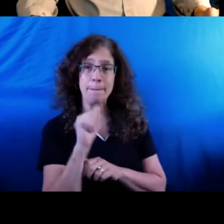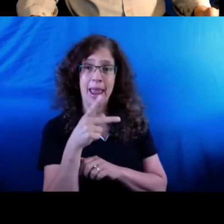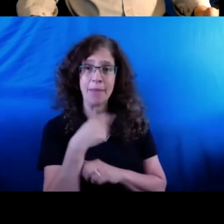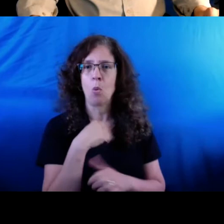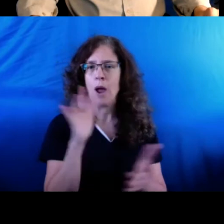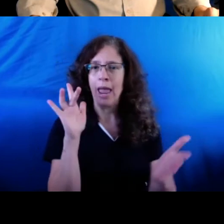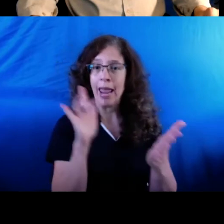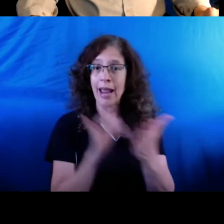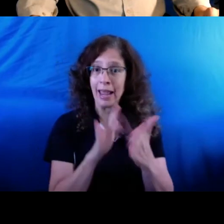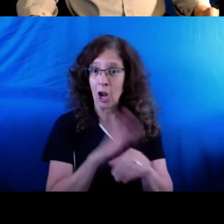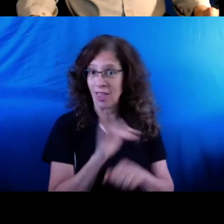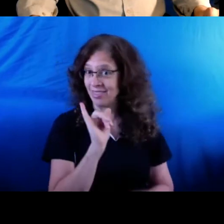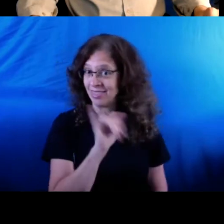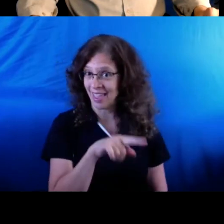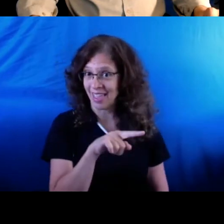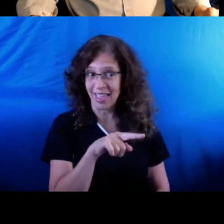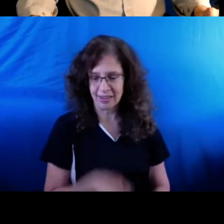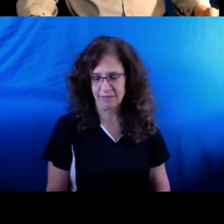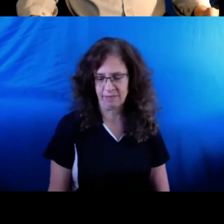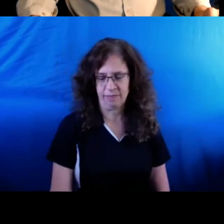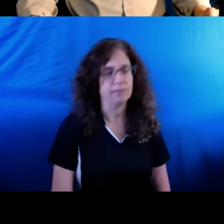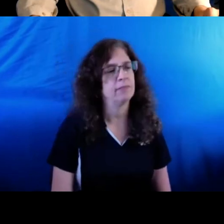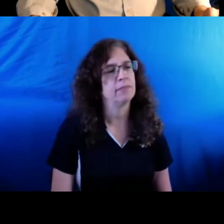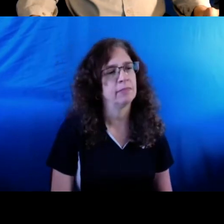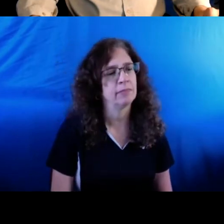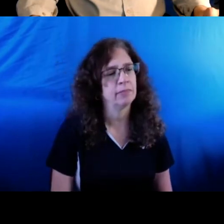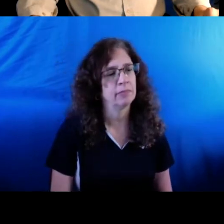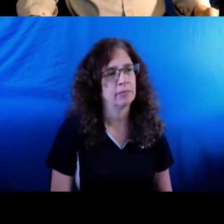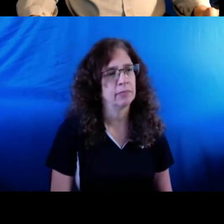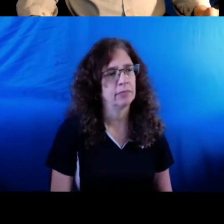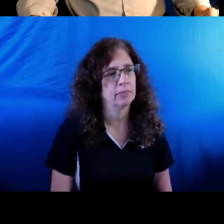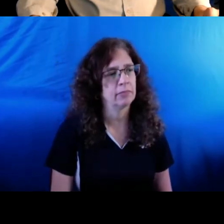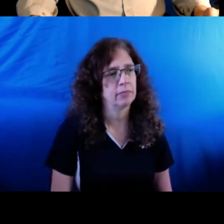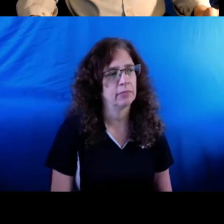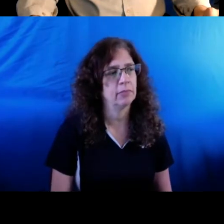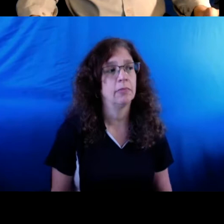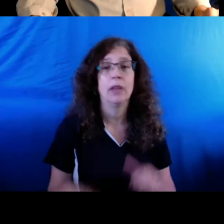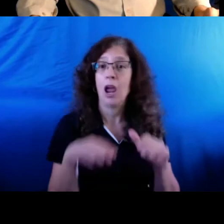grade. Next to that on the right, it says map, and you can click on that